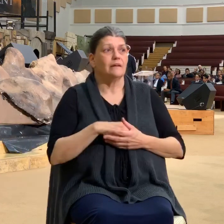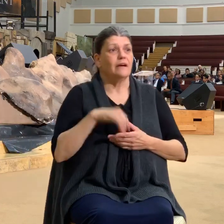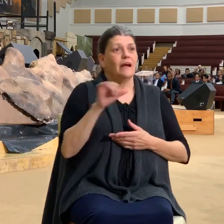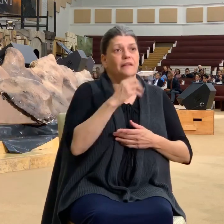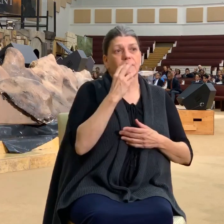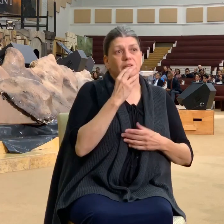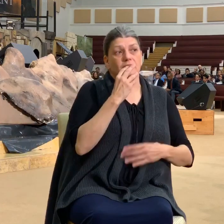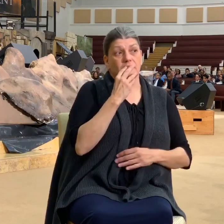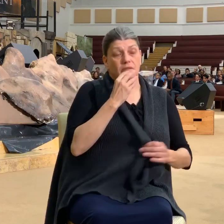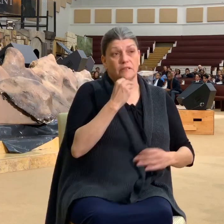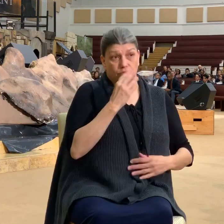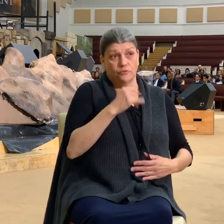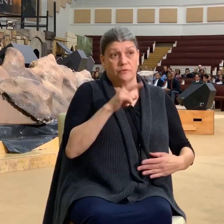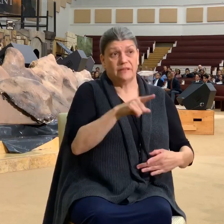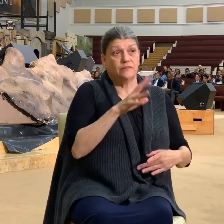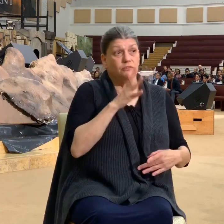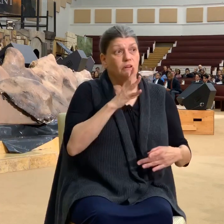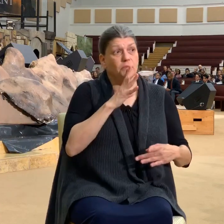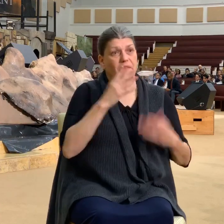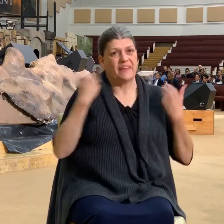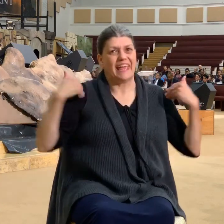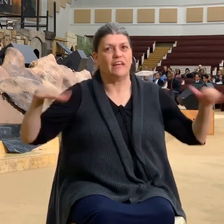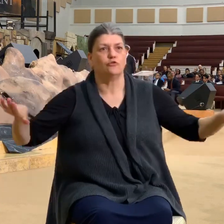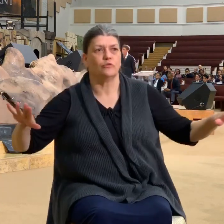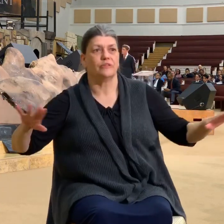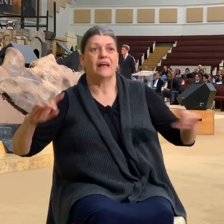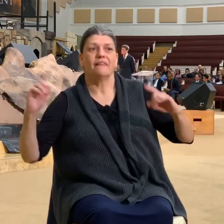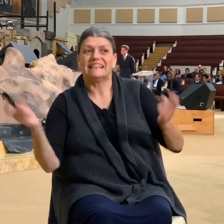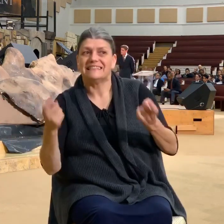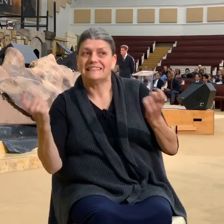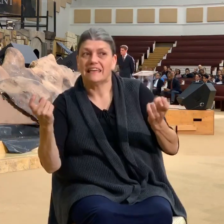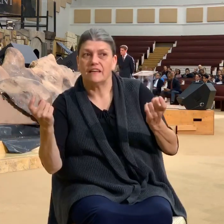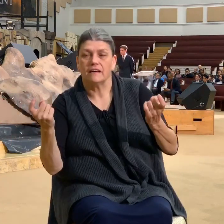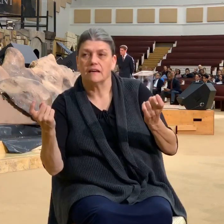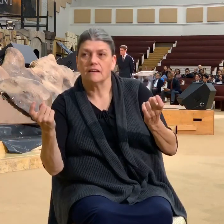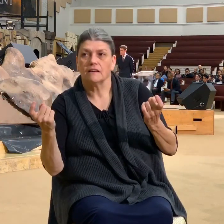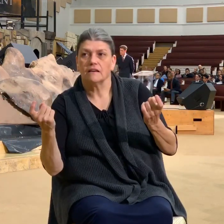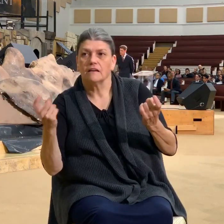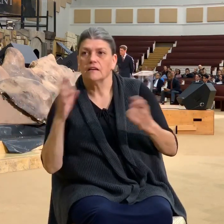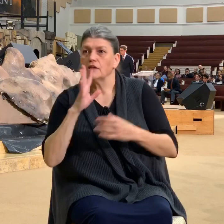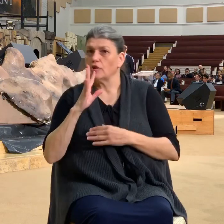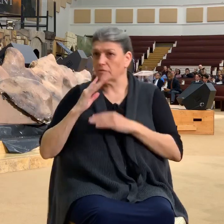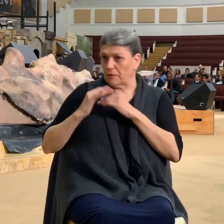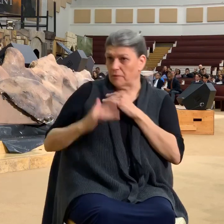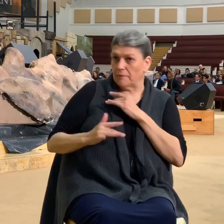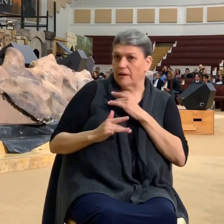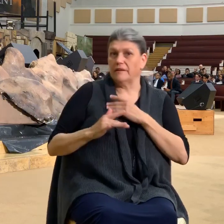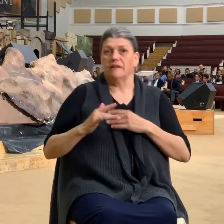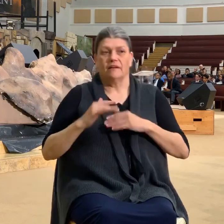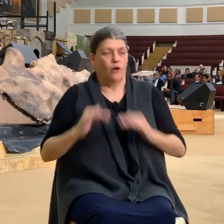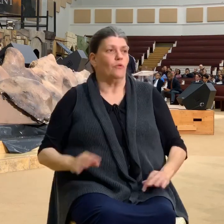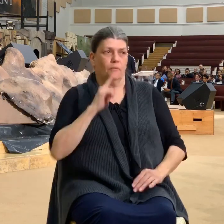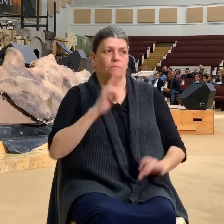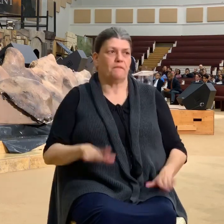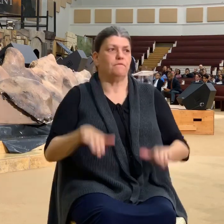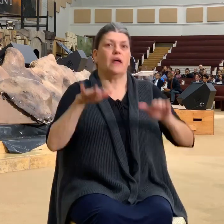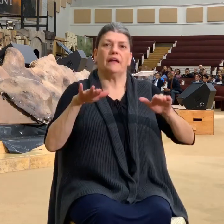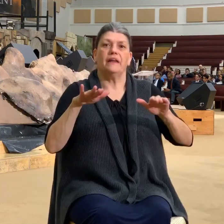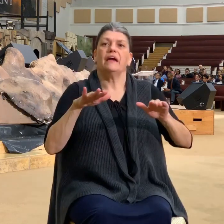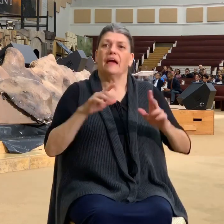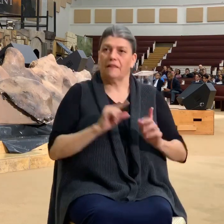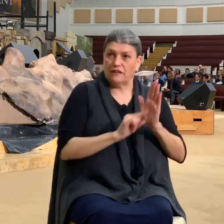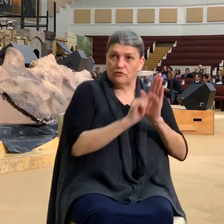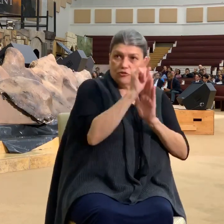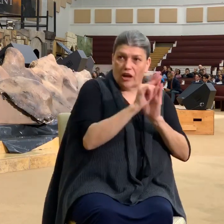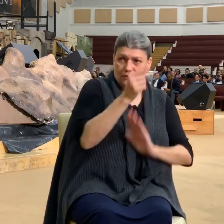talks about those angels that sin, referring back to Genesis, talks about the flood. Giants were there. We understand that that